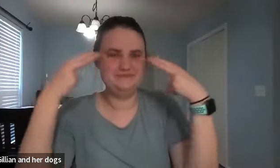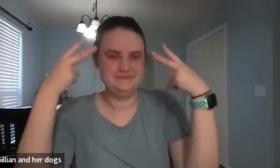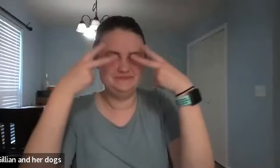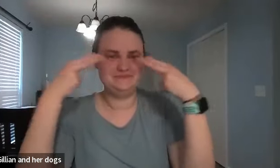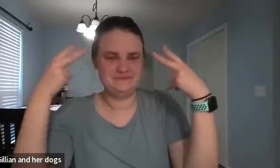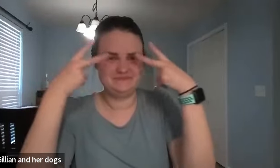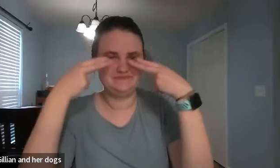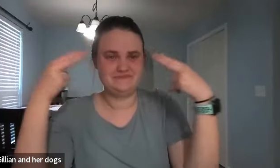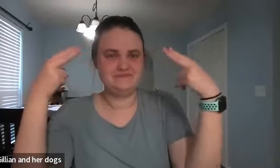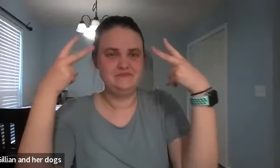Good.